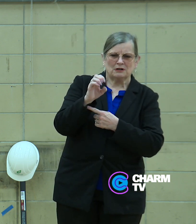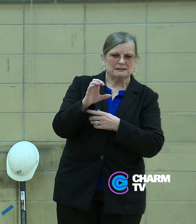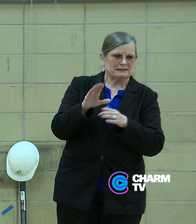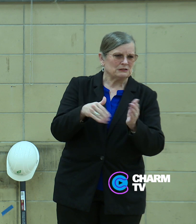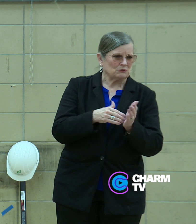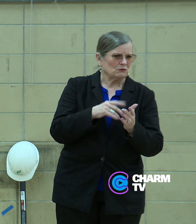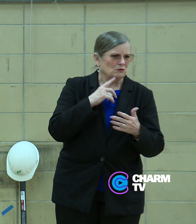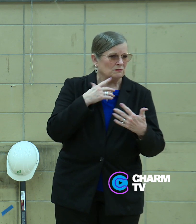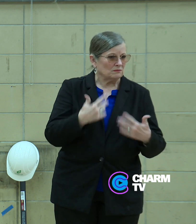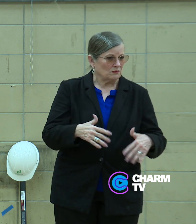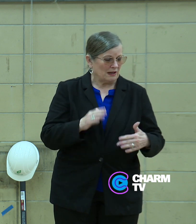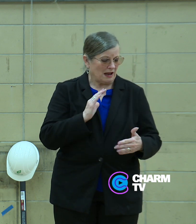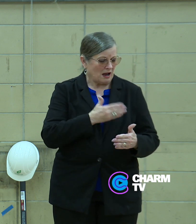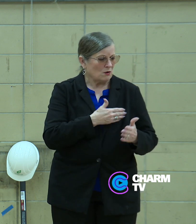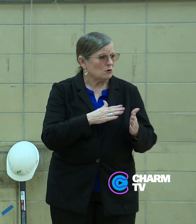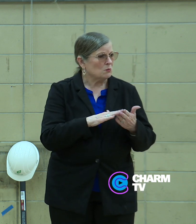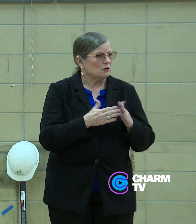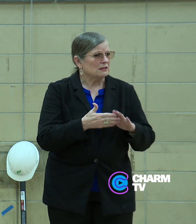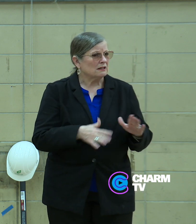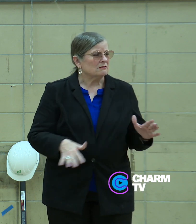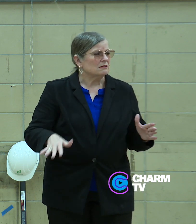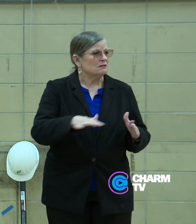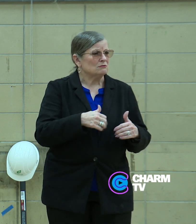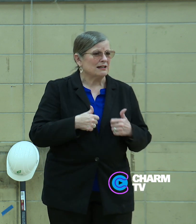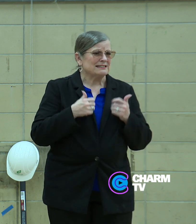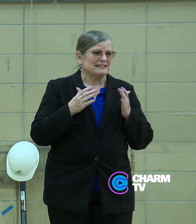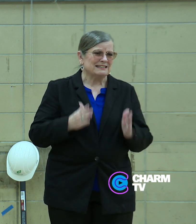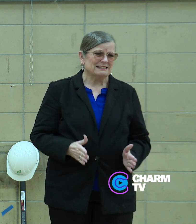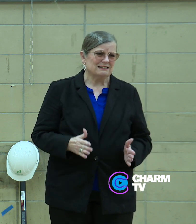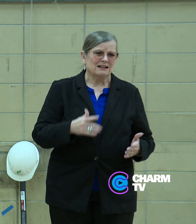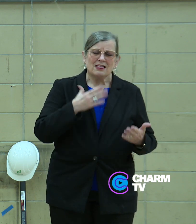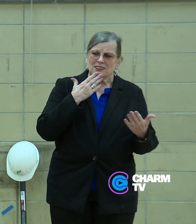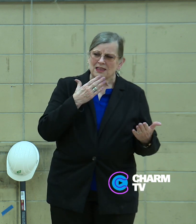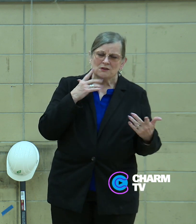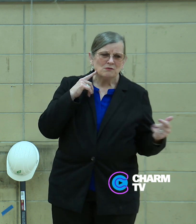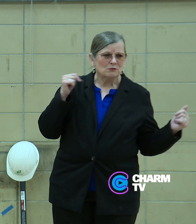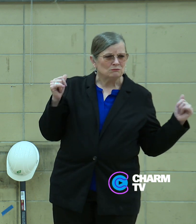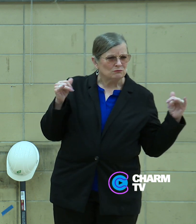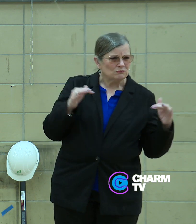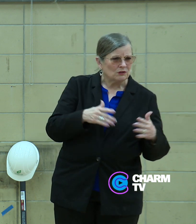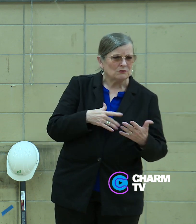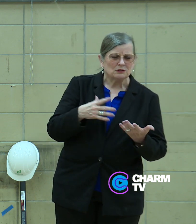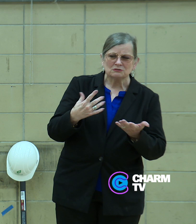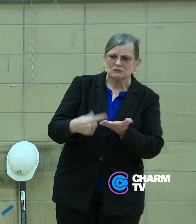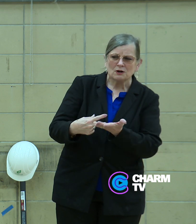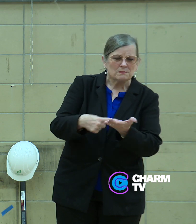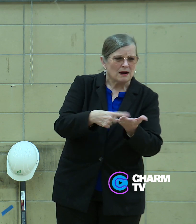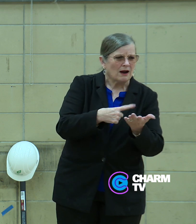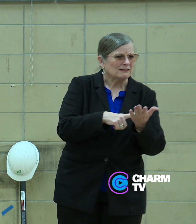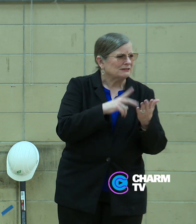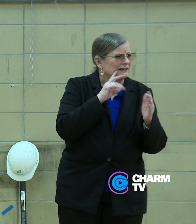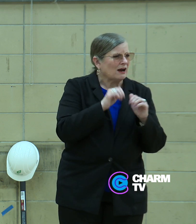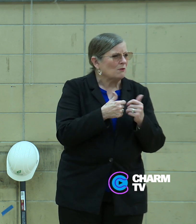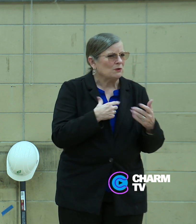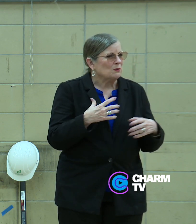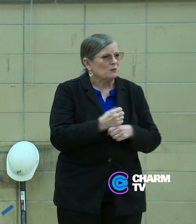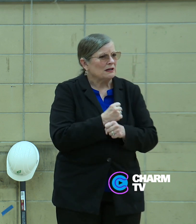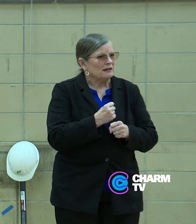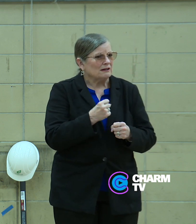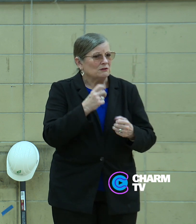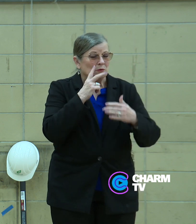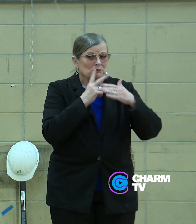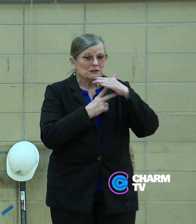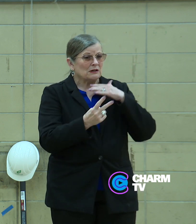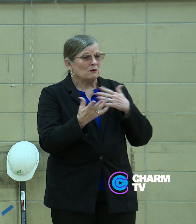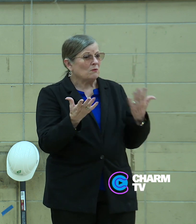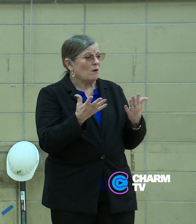And thank you all for being here as we talk about another great win for our city. I gave a preview of what was to come